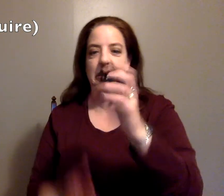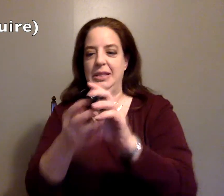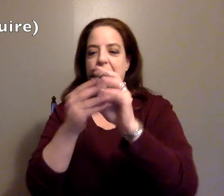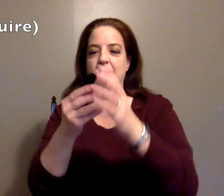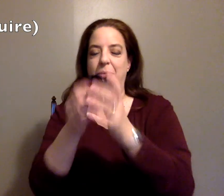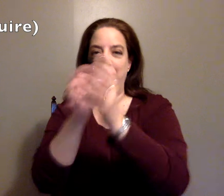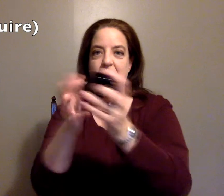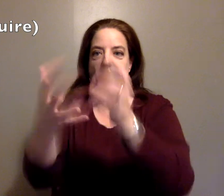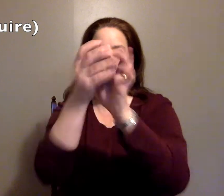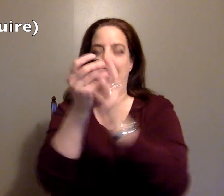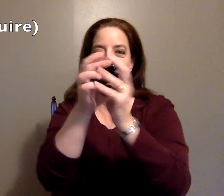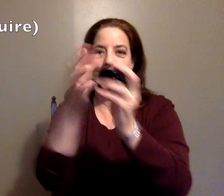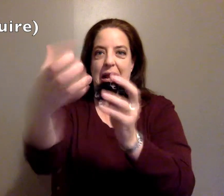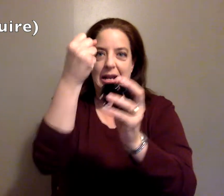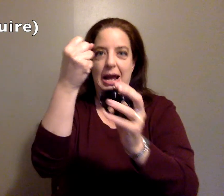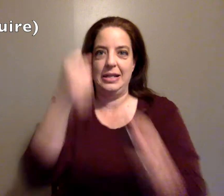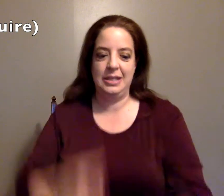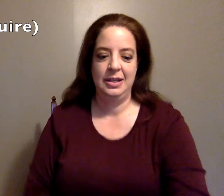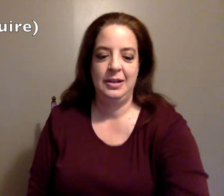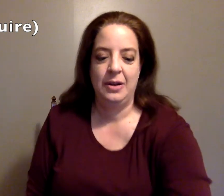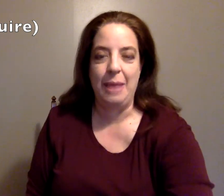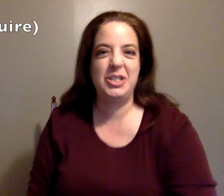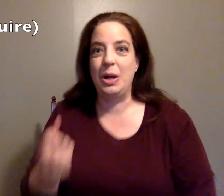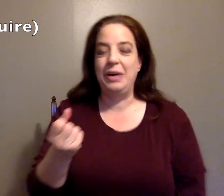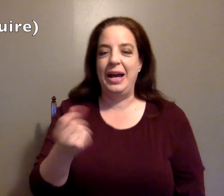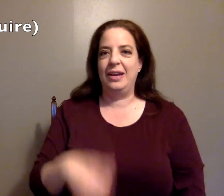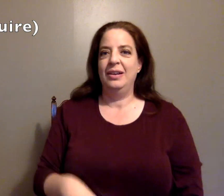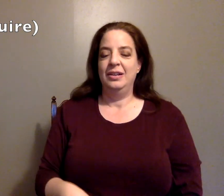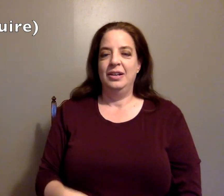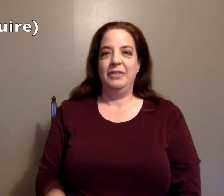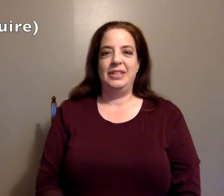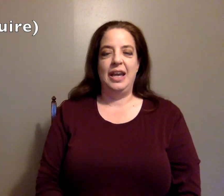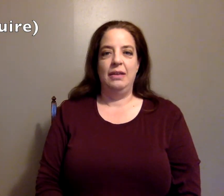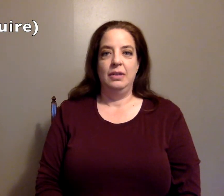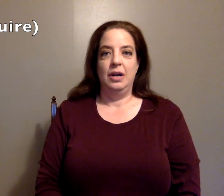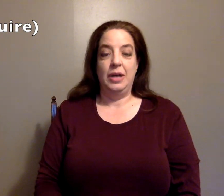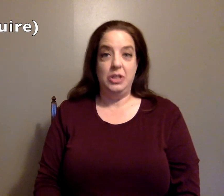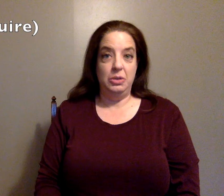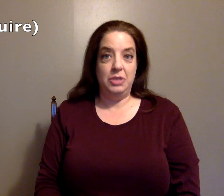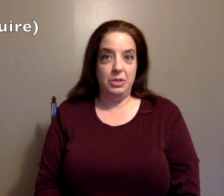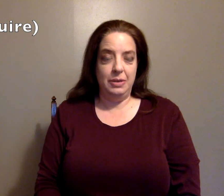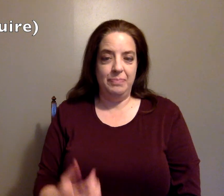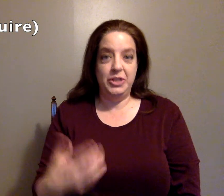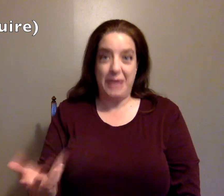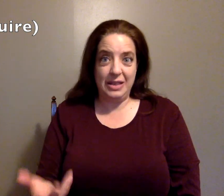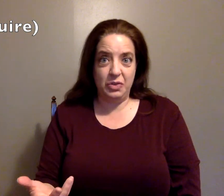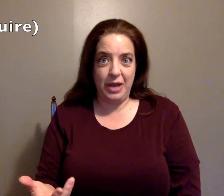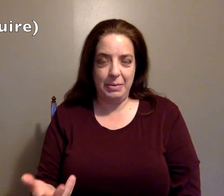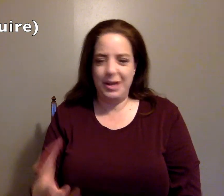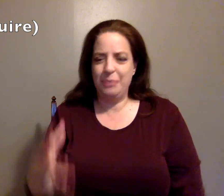this hair clip. I physically grabbed it and I got it. Okay, but you don't like, if I say, okay, do you get this vocabulary? We don't